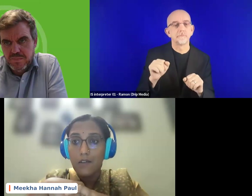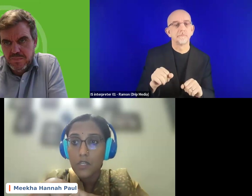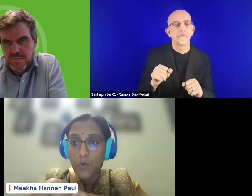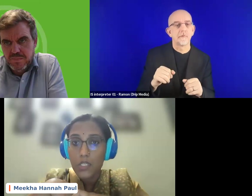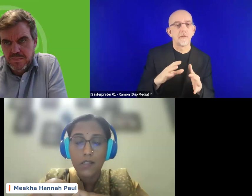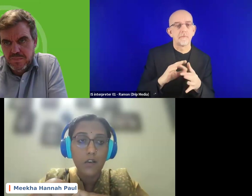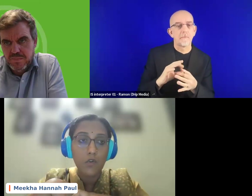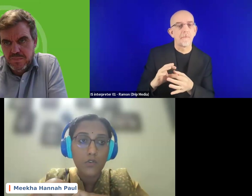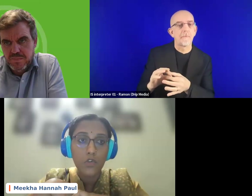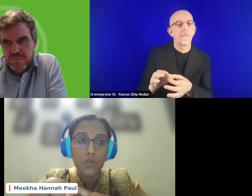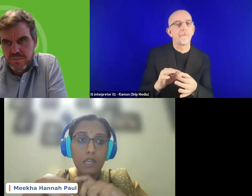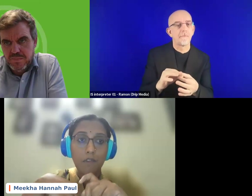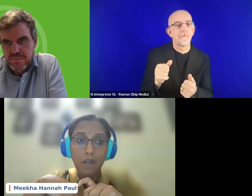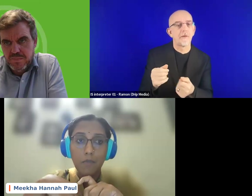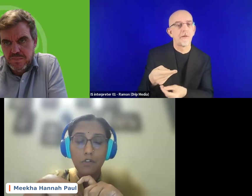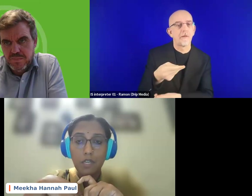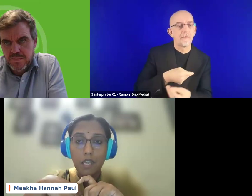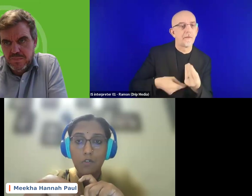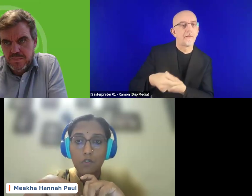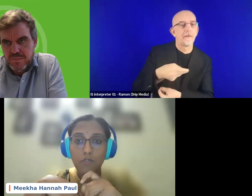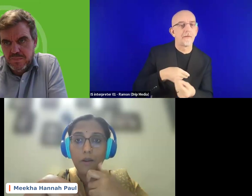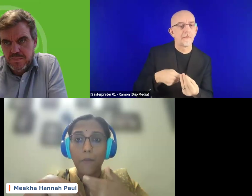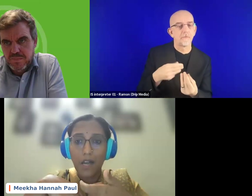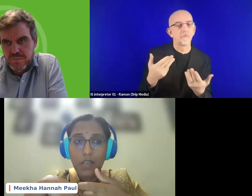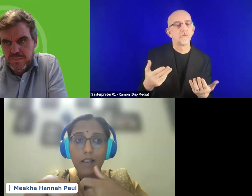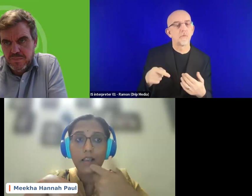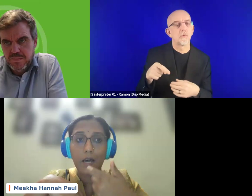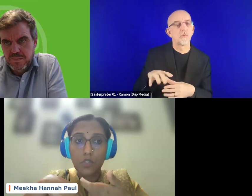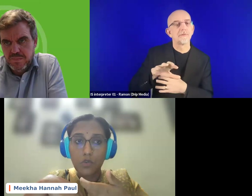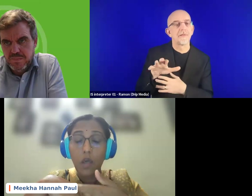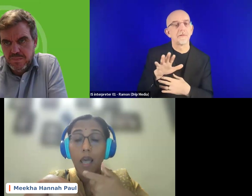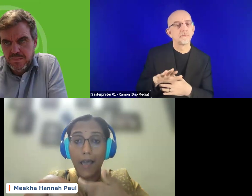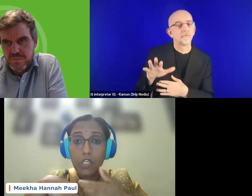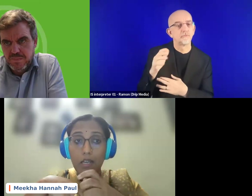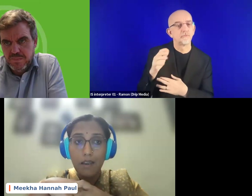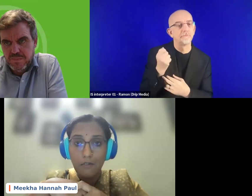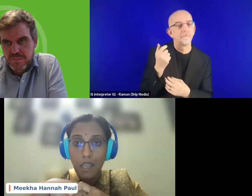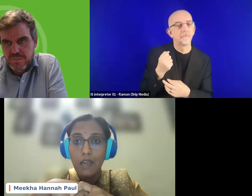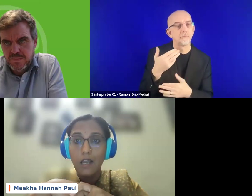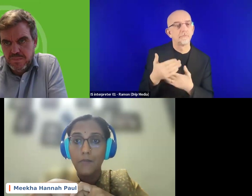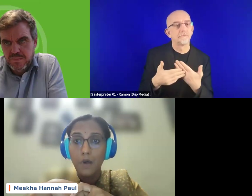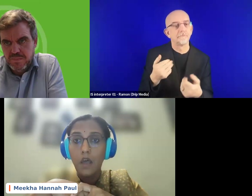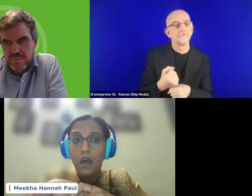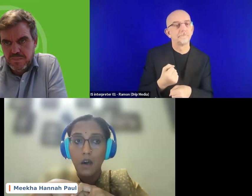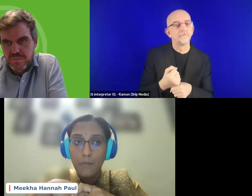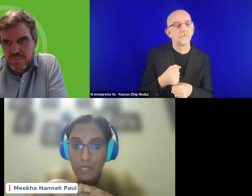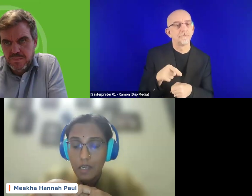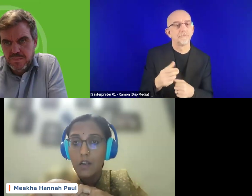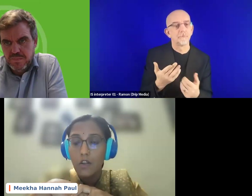And that was the project that also showed that we were able to take households from marginal incomes to actually a living